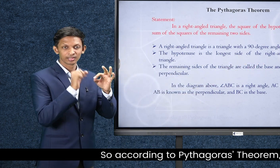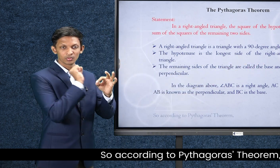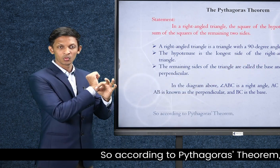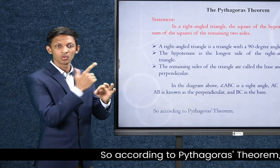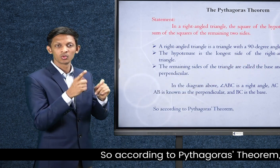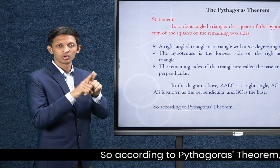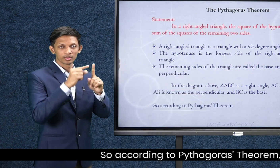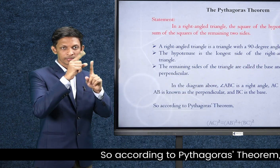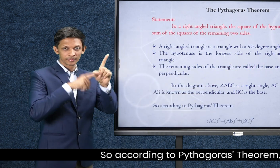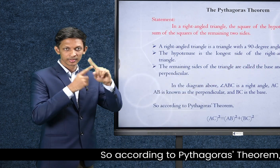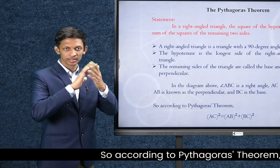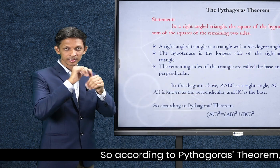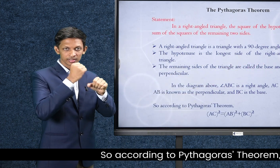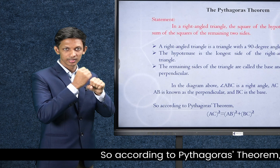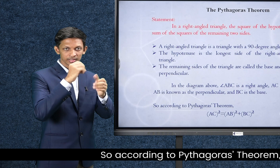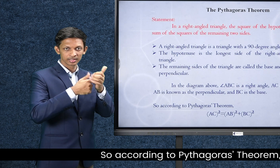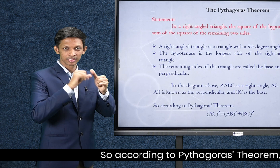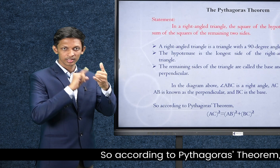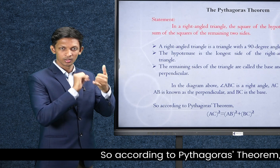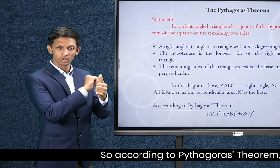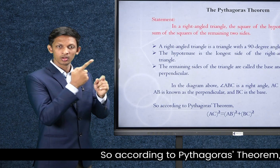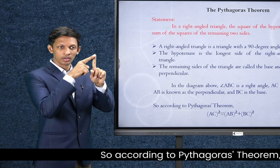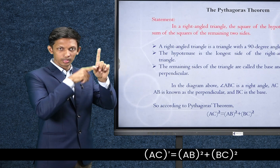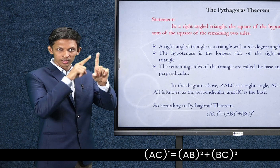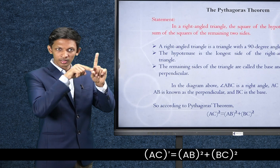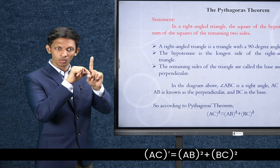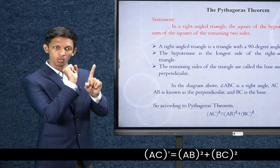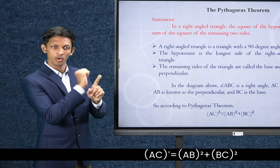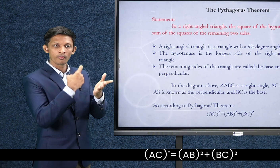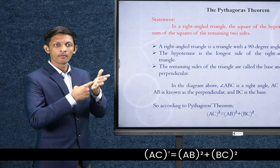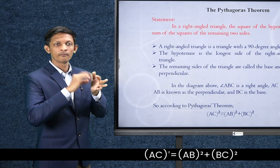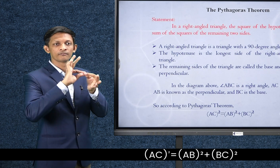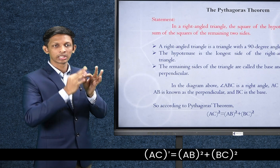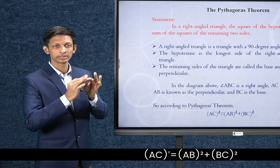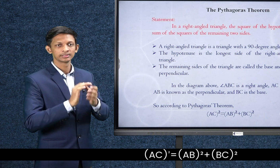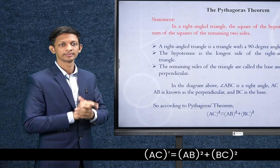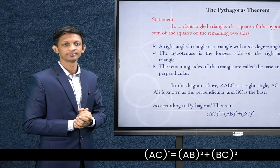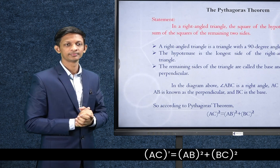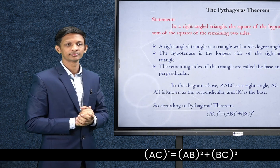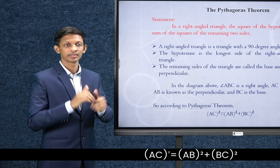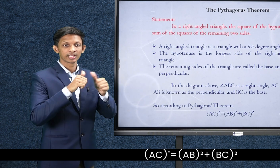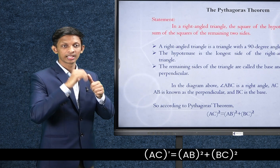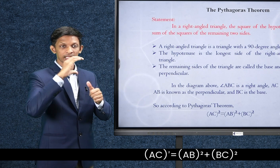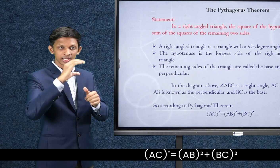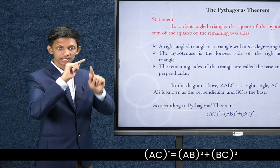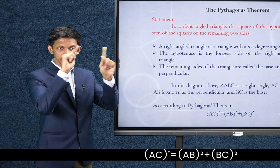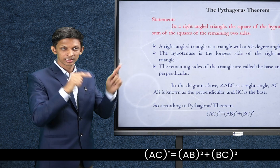So, according to Pythagoras theorem, AC square is equal to AB square plus BC